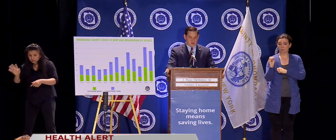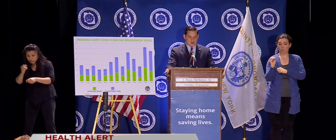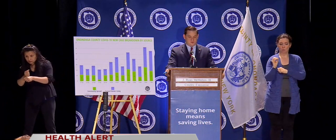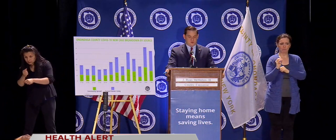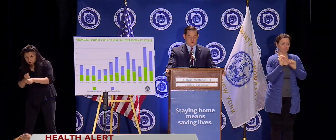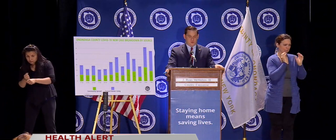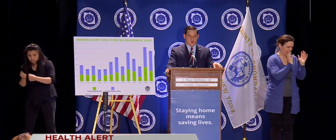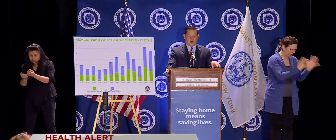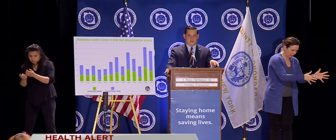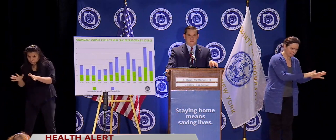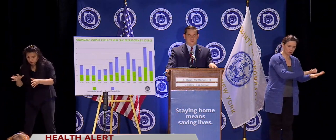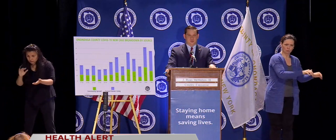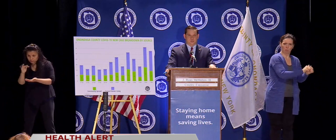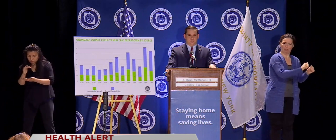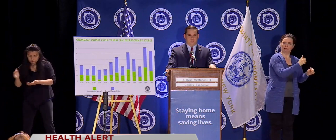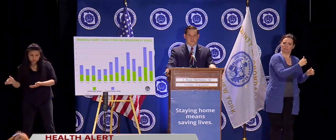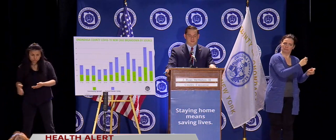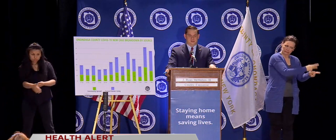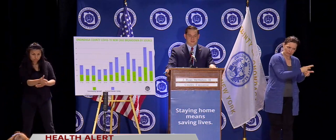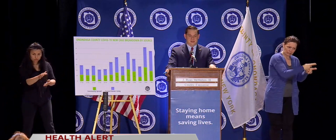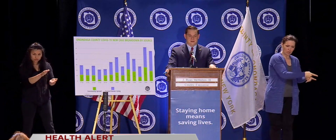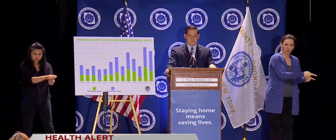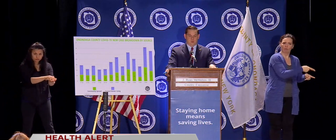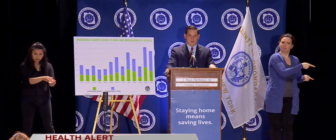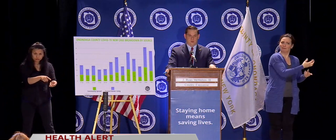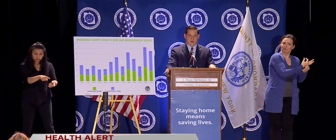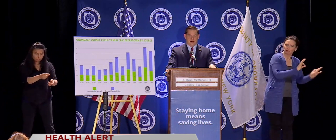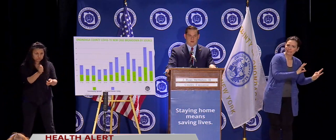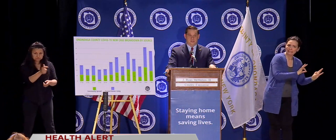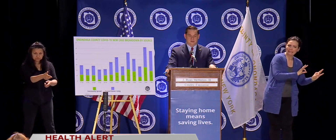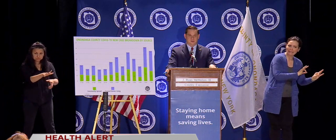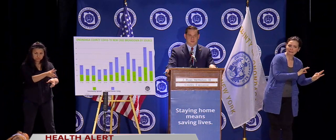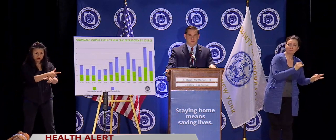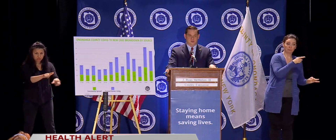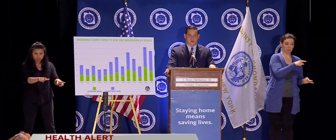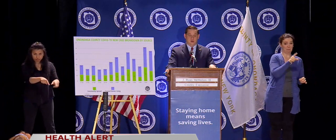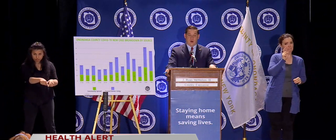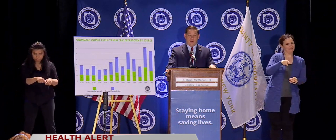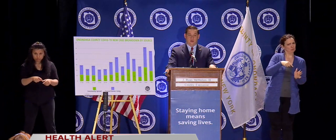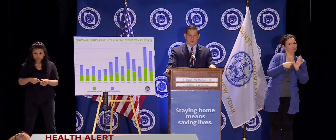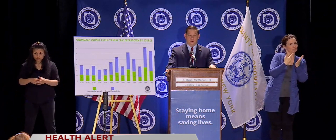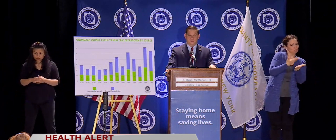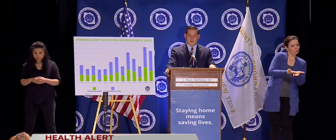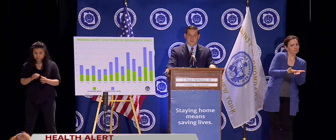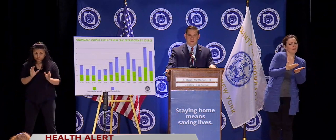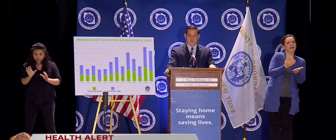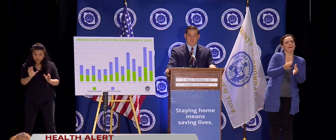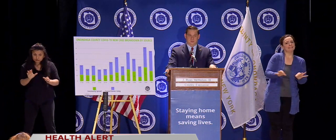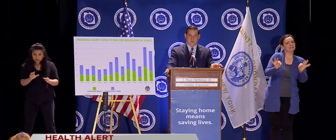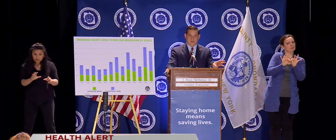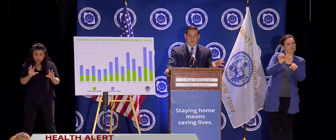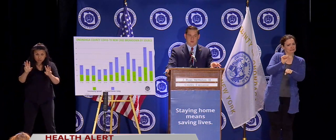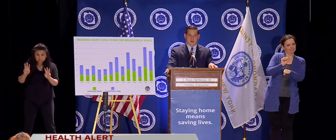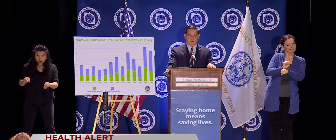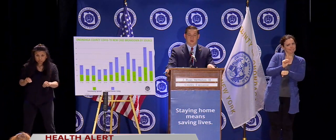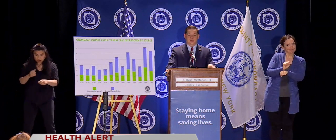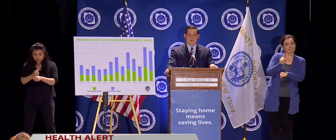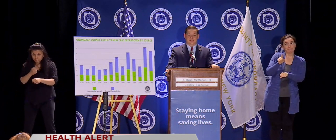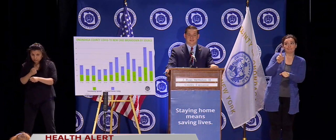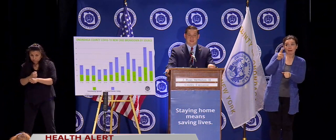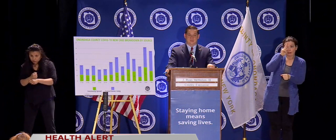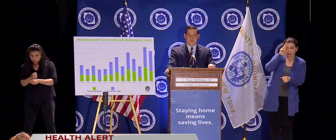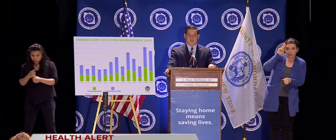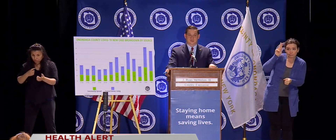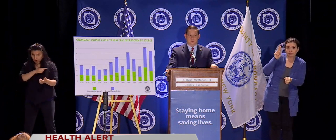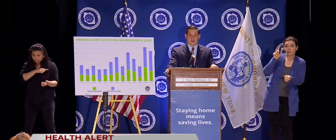315-446-1220. If you are an essential business employee right now, deemed essential, all employees are essential. Let me get that on the record.